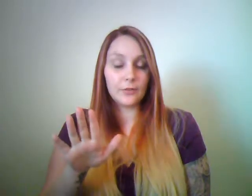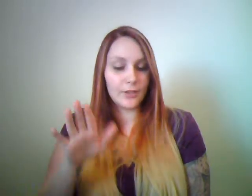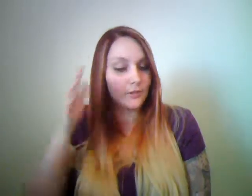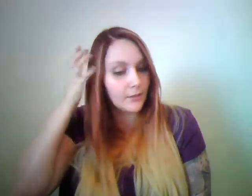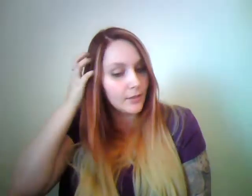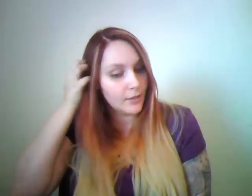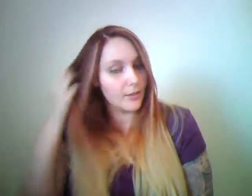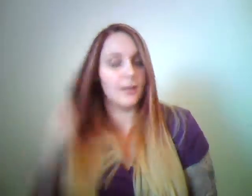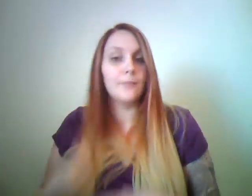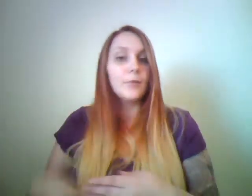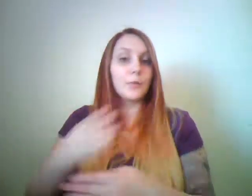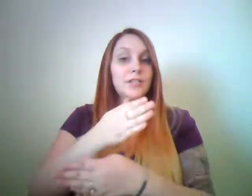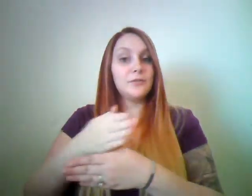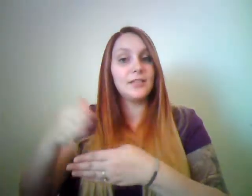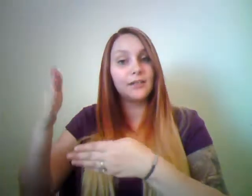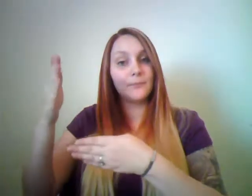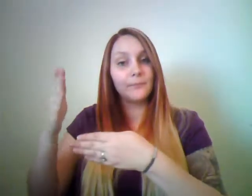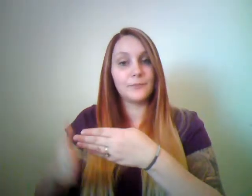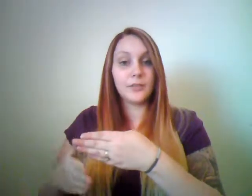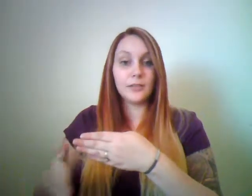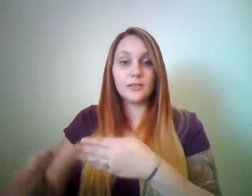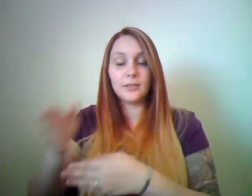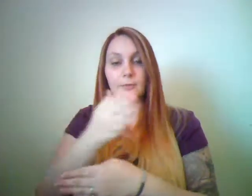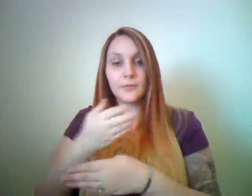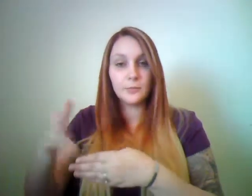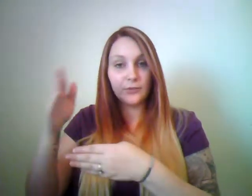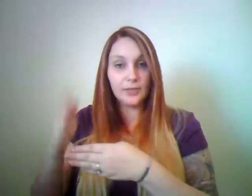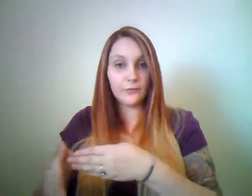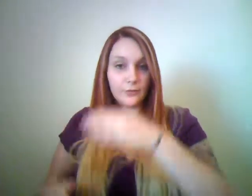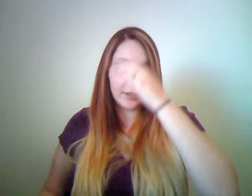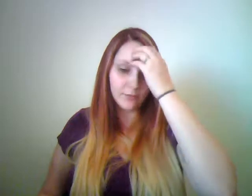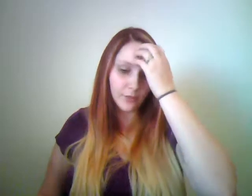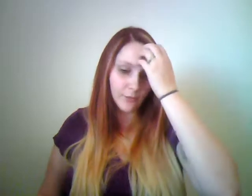things. But we're using the concept of complete for this one, okay?